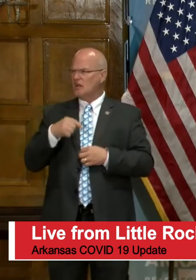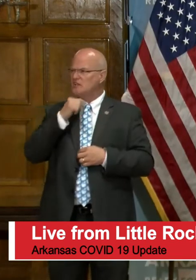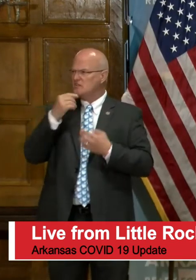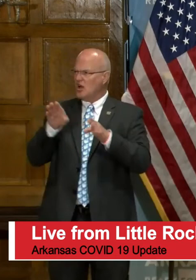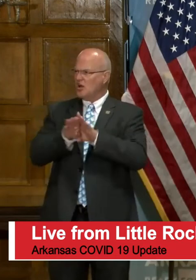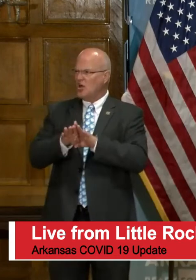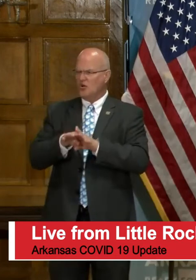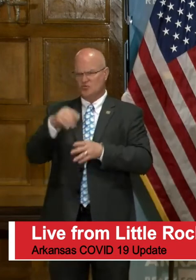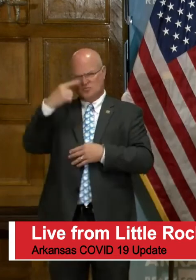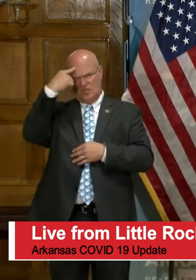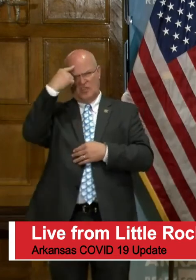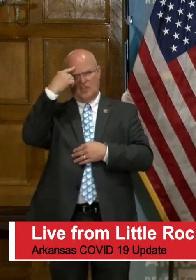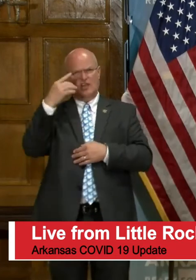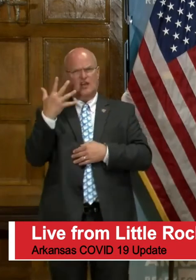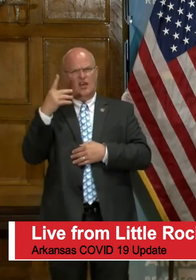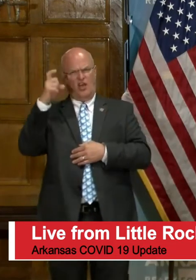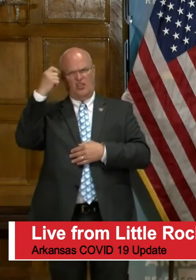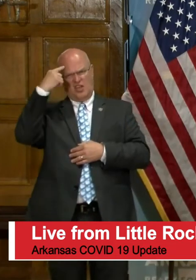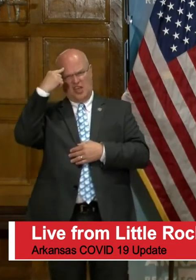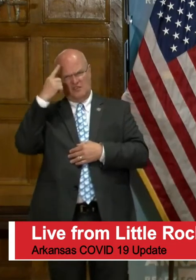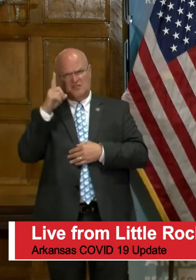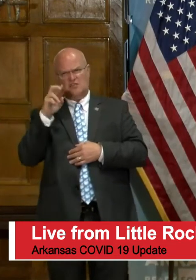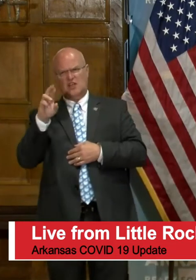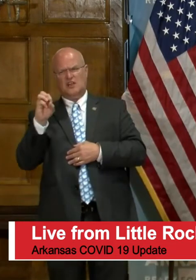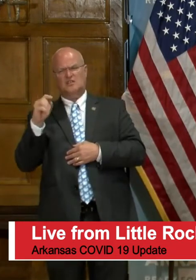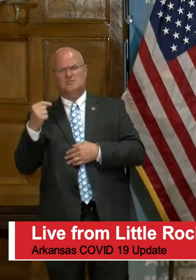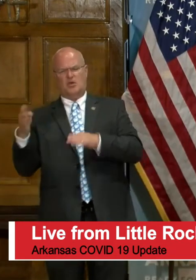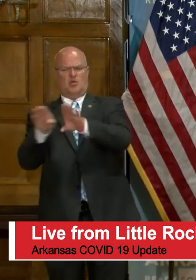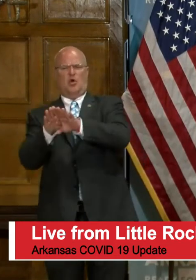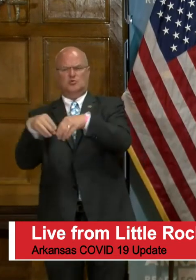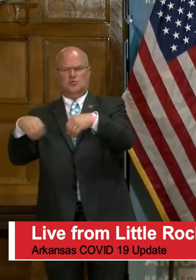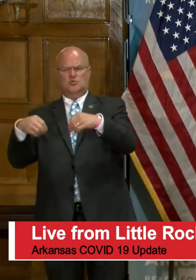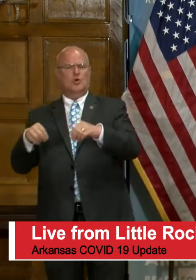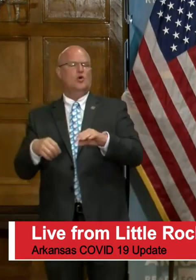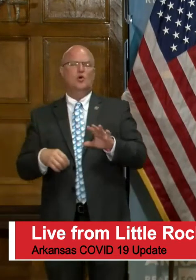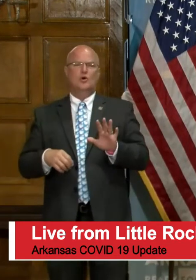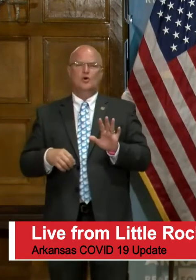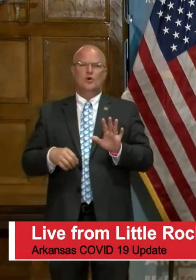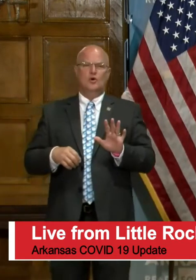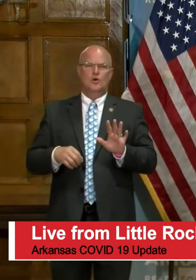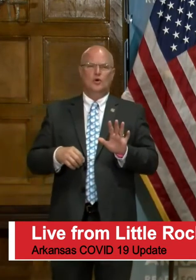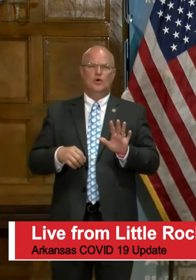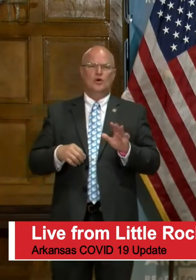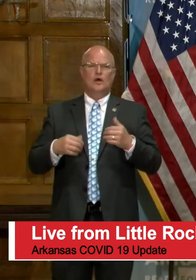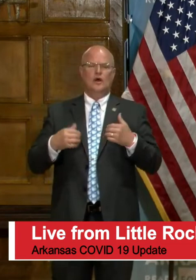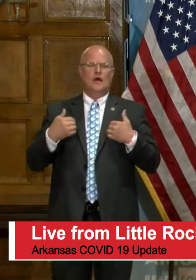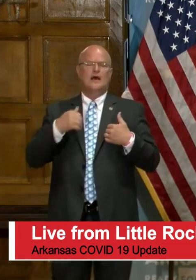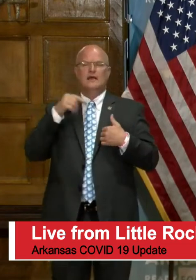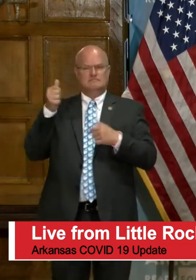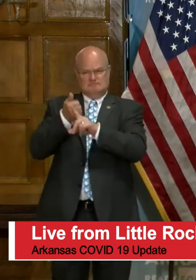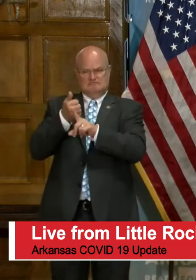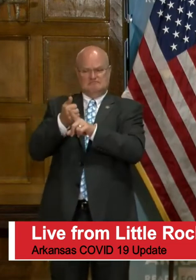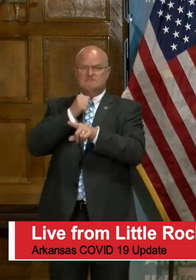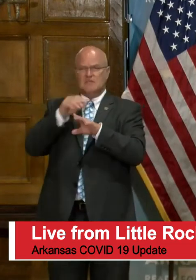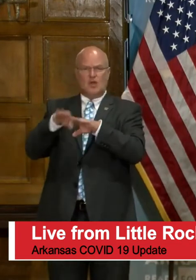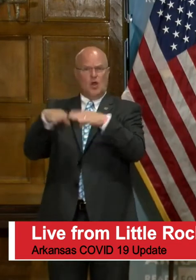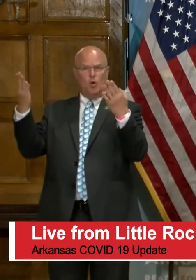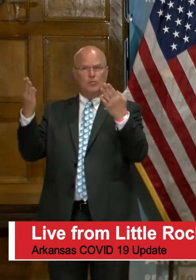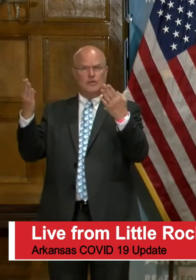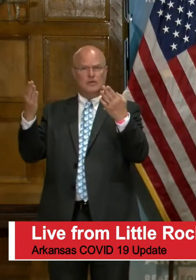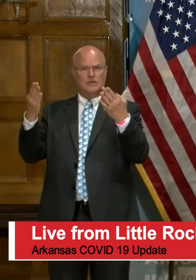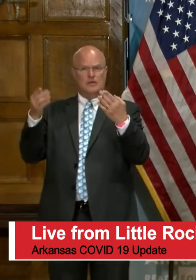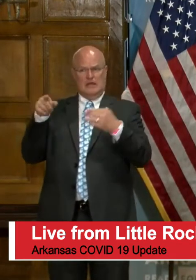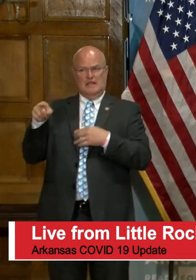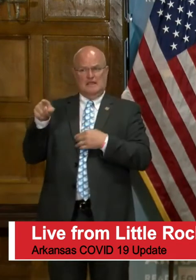not closed. And I think, well, the governor or Dr. Smith, closed this store down. Well, they haven't reopened, or they haven't opened